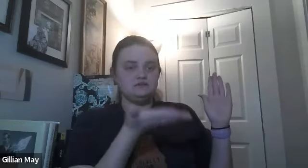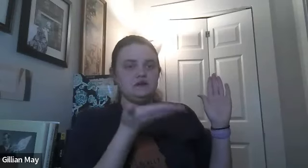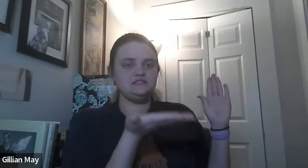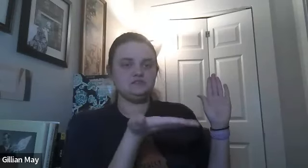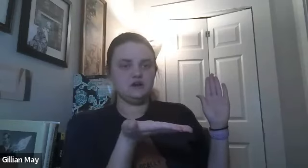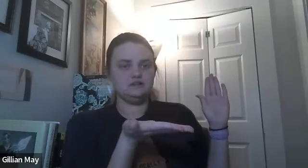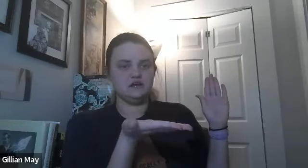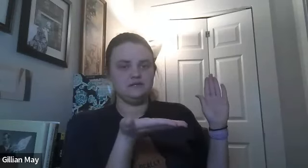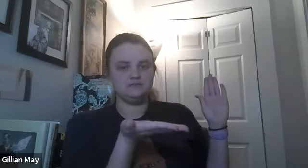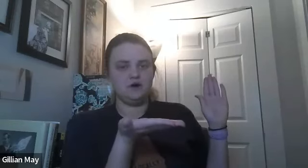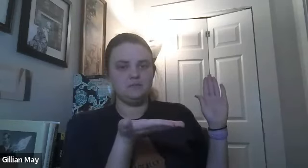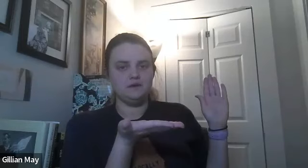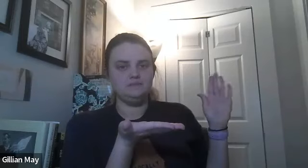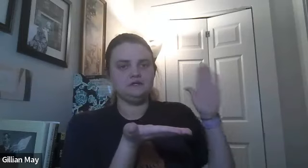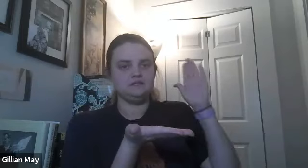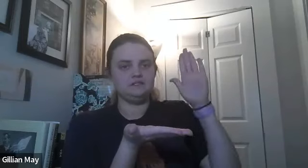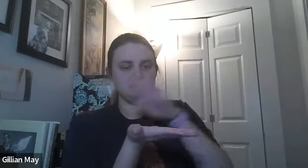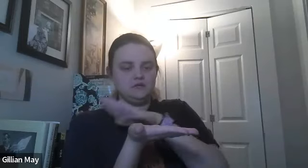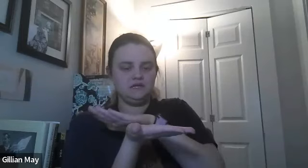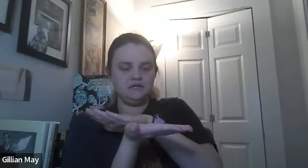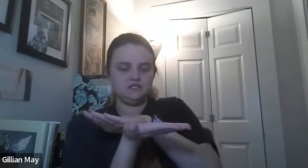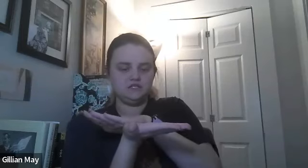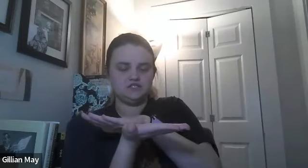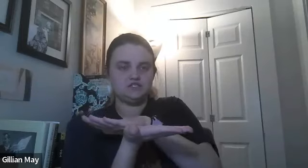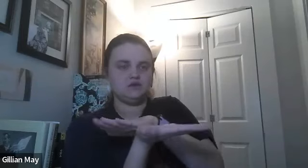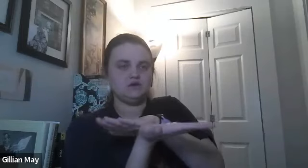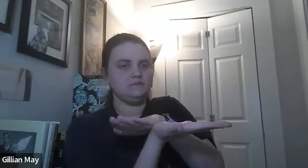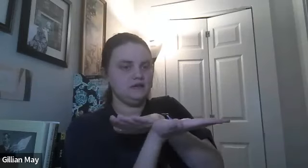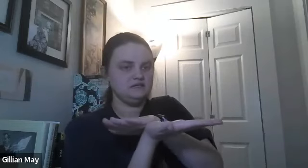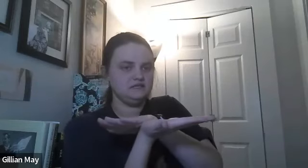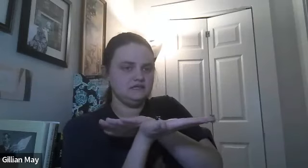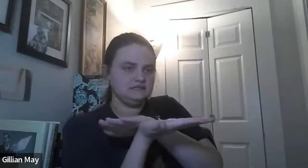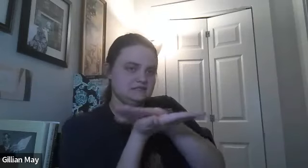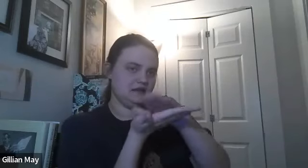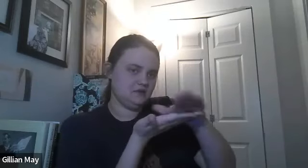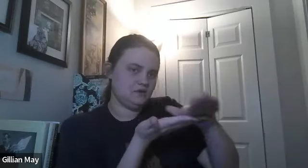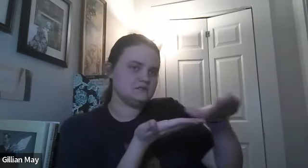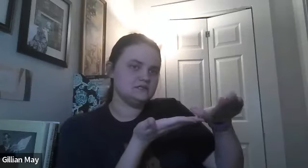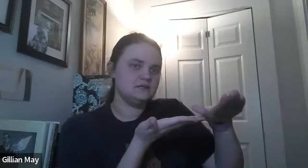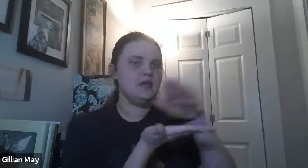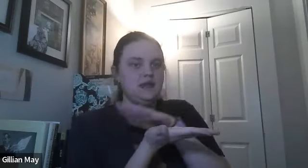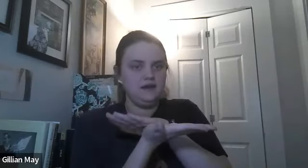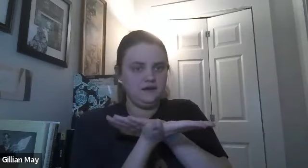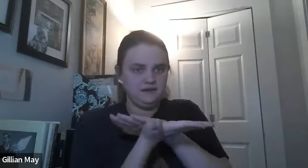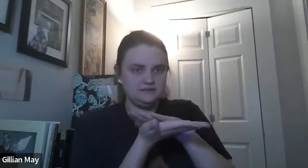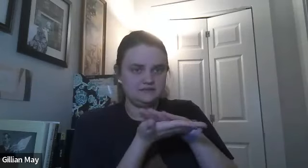nice is your non-dominant is palm up. Dominant is going to start at the base and slide across. Nice.